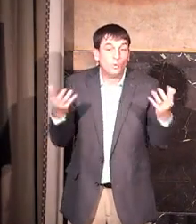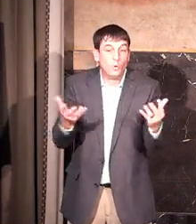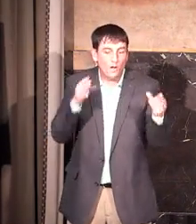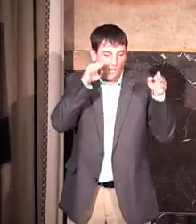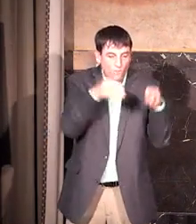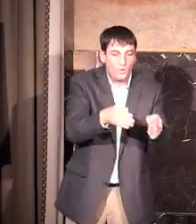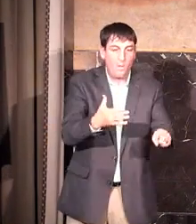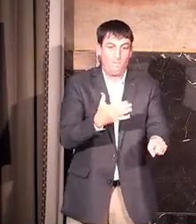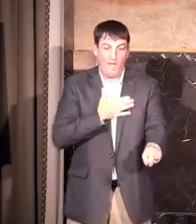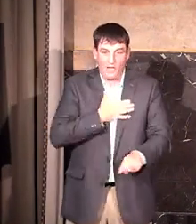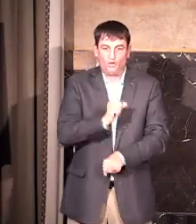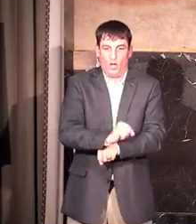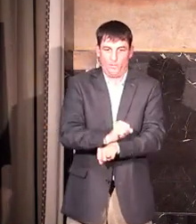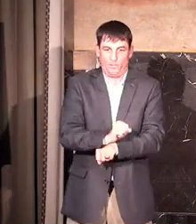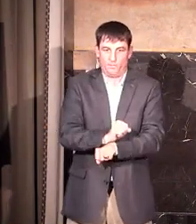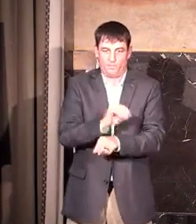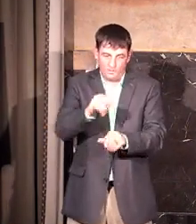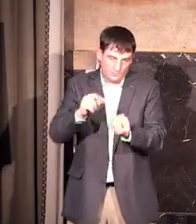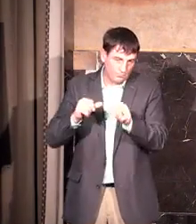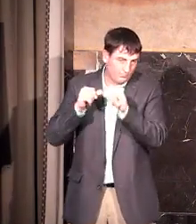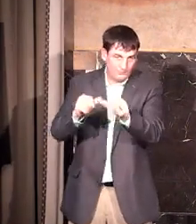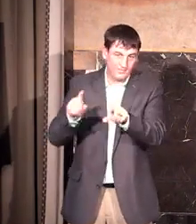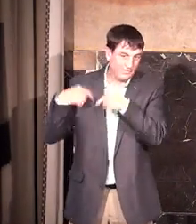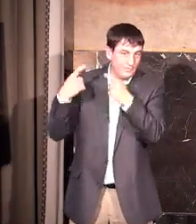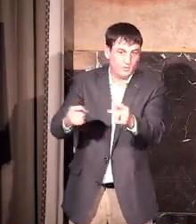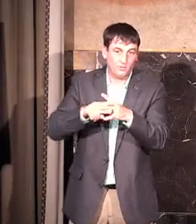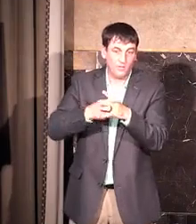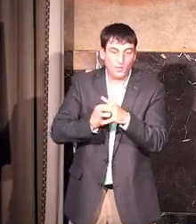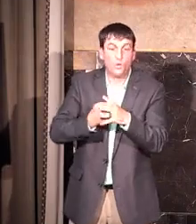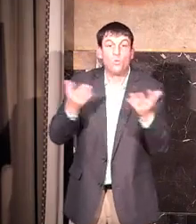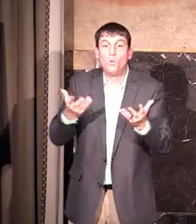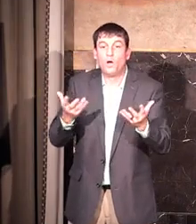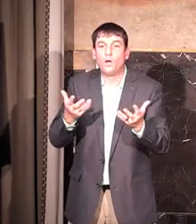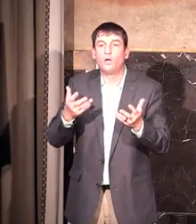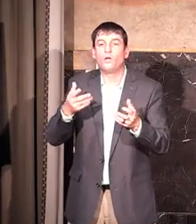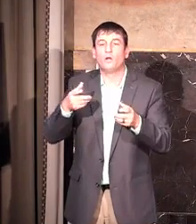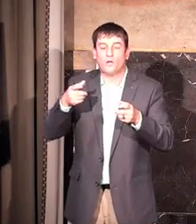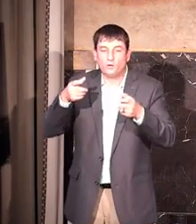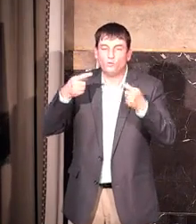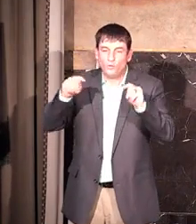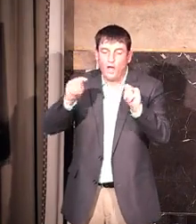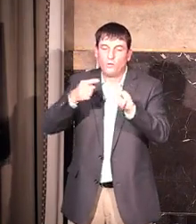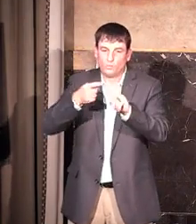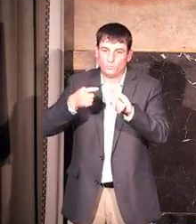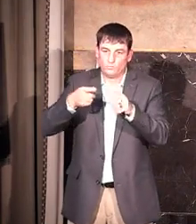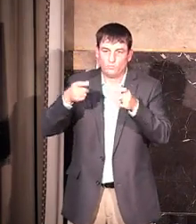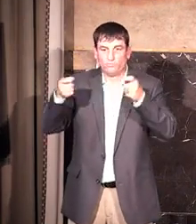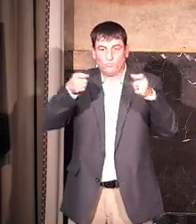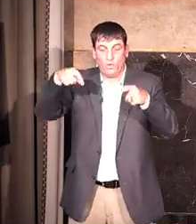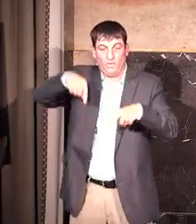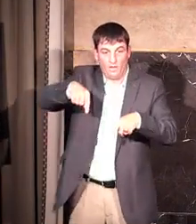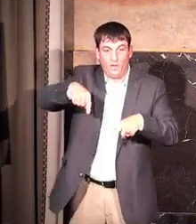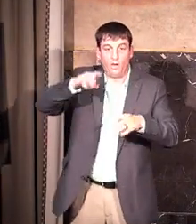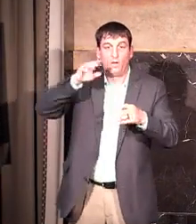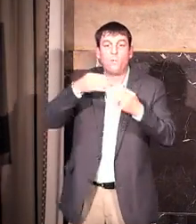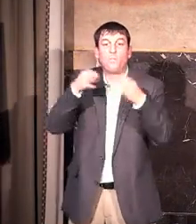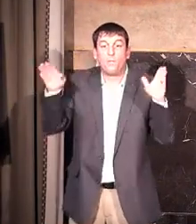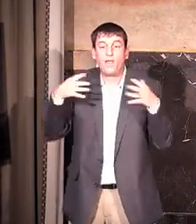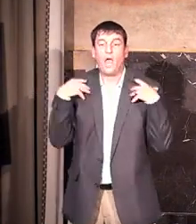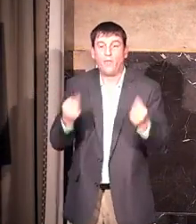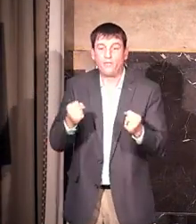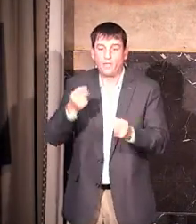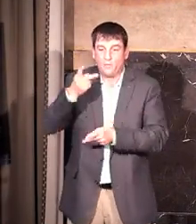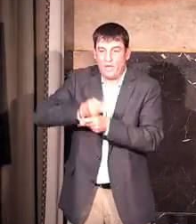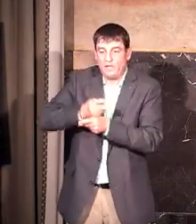been telling you all from the beginning, and that is presiding over this public health and emergency in a way that maintains as best we